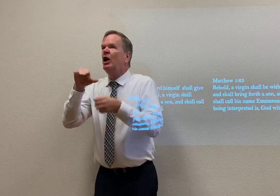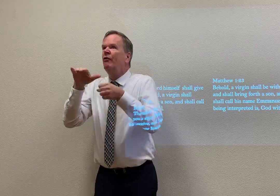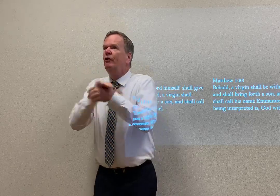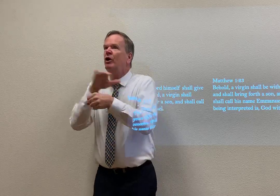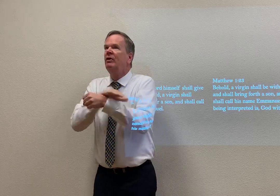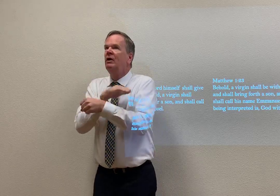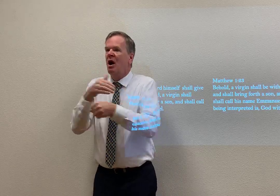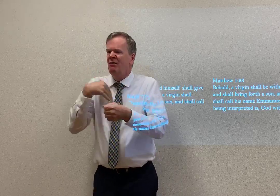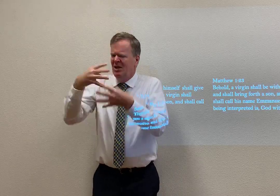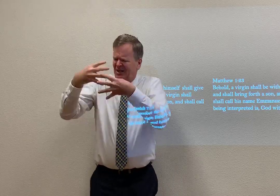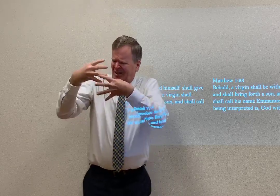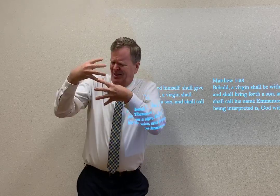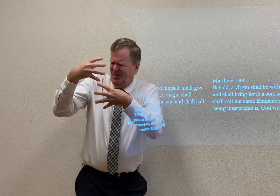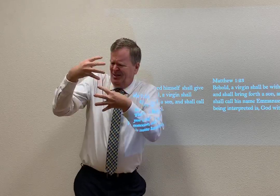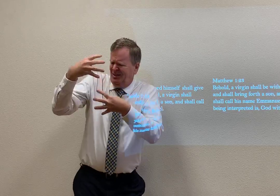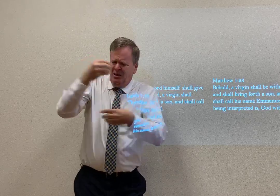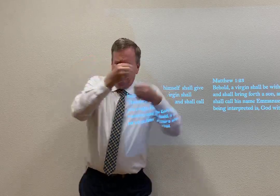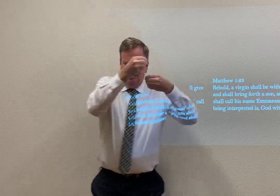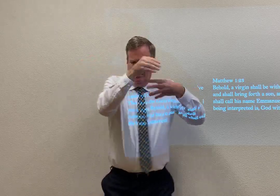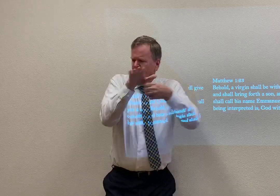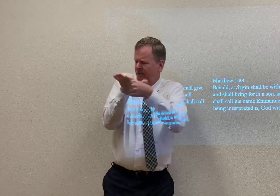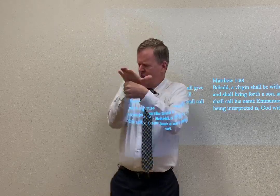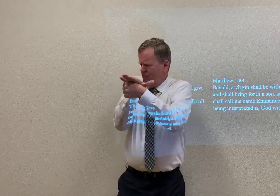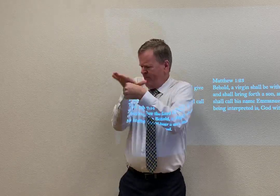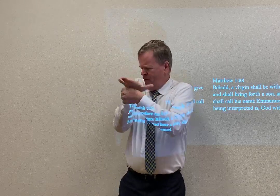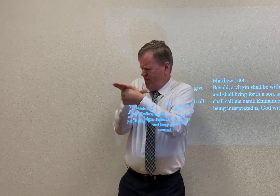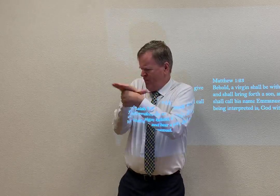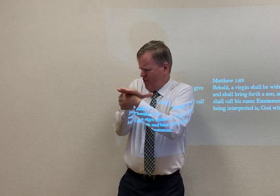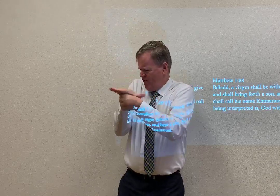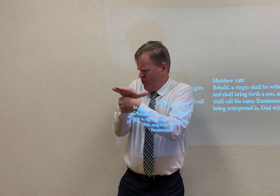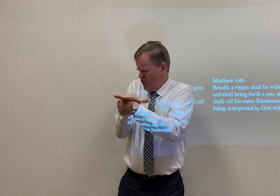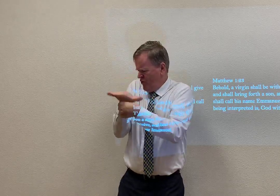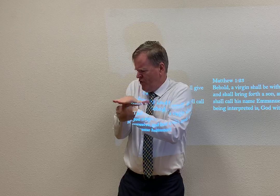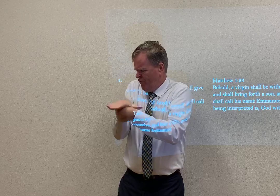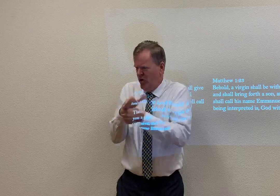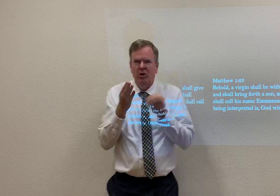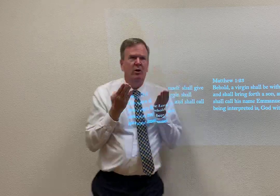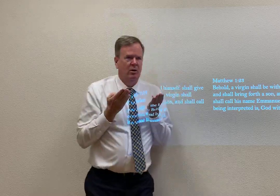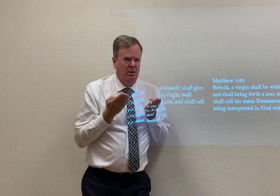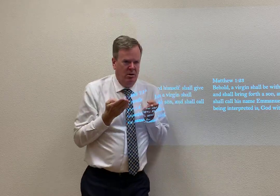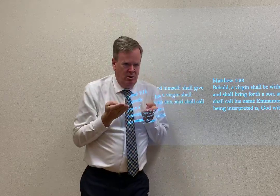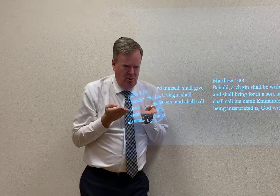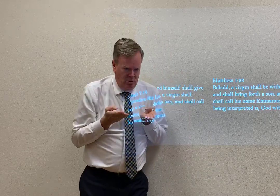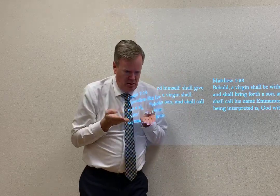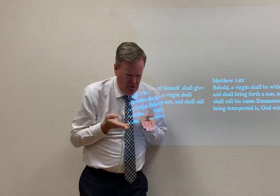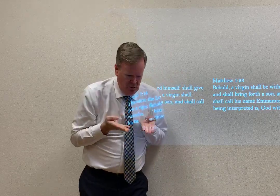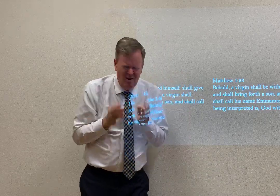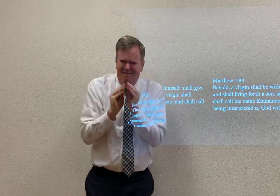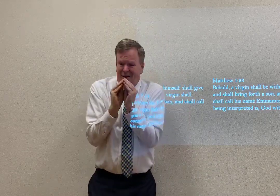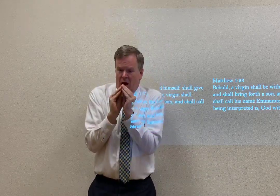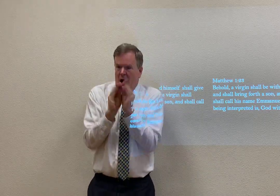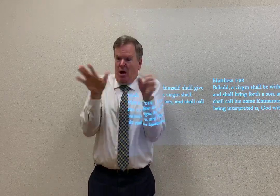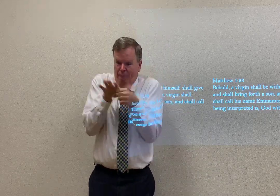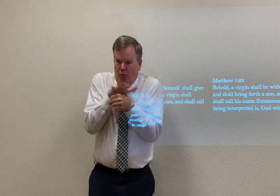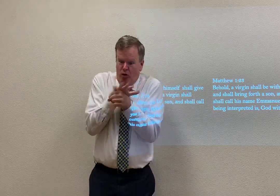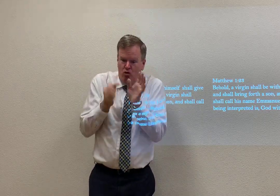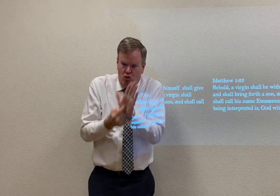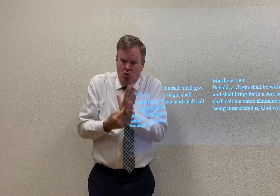Some people say there's 40 or 50 different fulfillments of prophecies in the New Testament from the Old Testament. If you get rid of just this example, there are plenty of